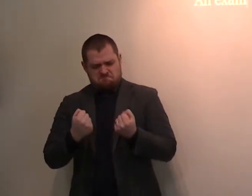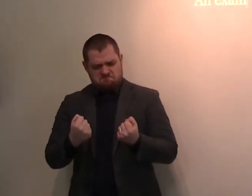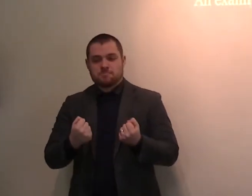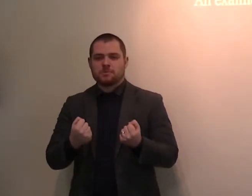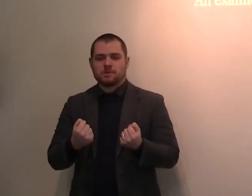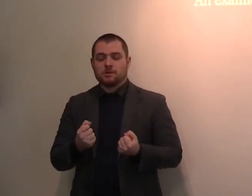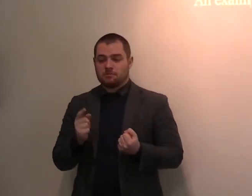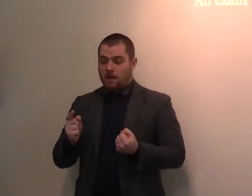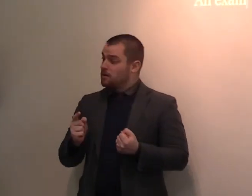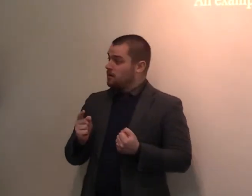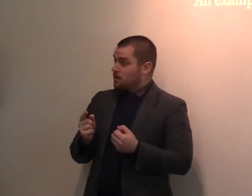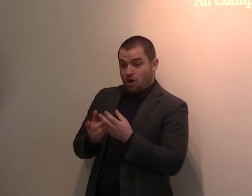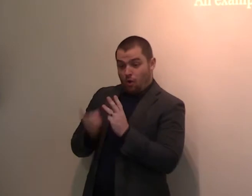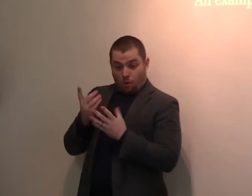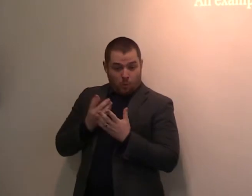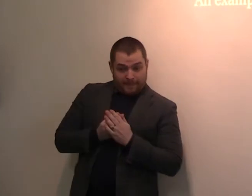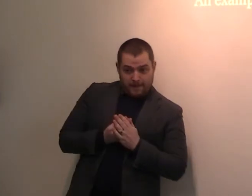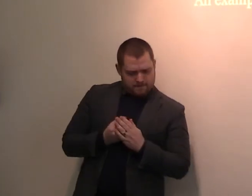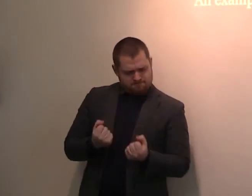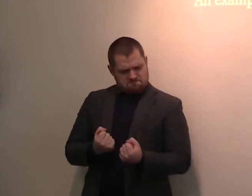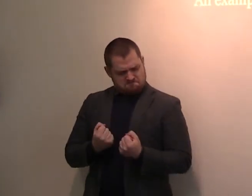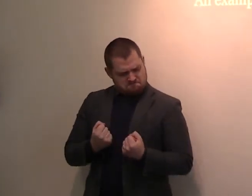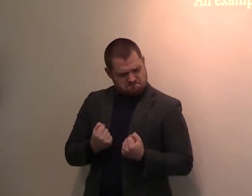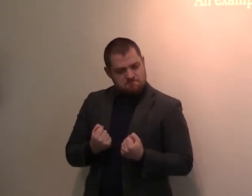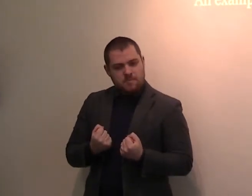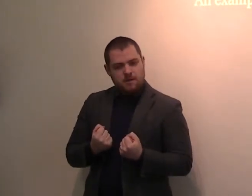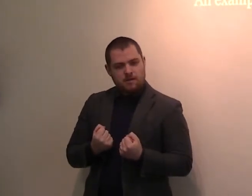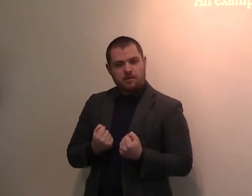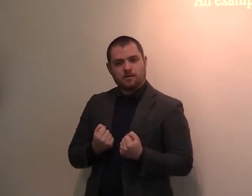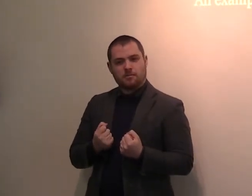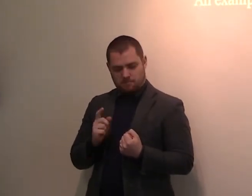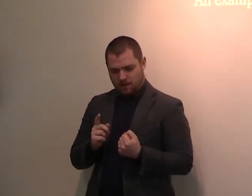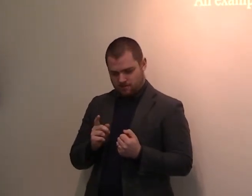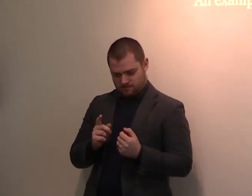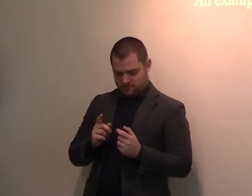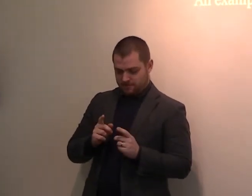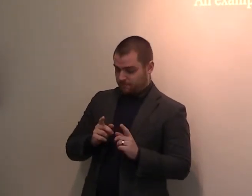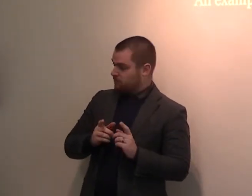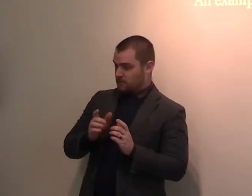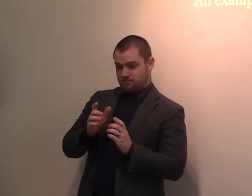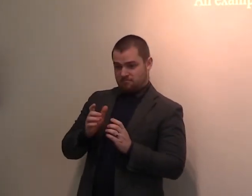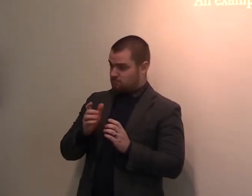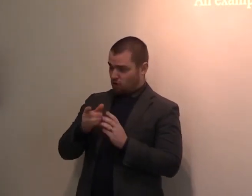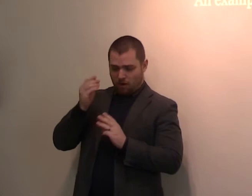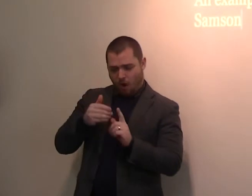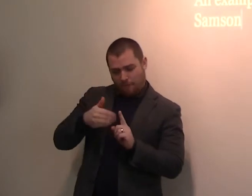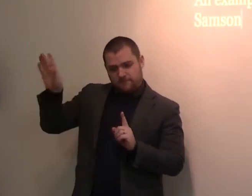do? He went out and he shook himself well, thinking that the shaking will bring life. But no